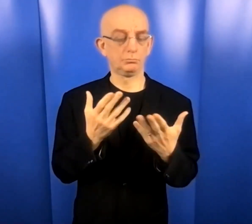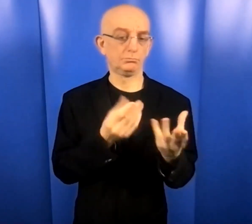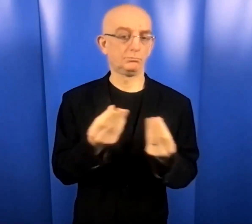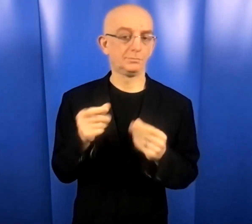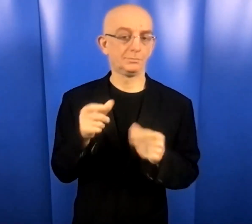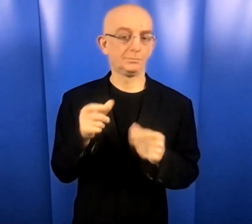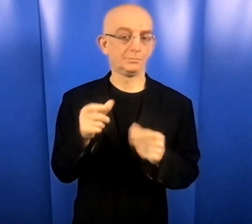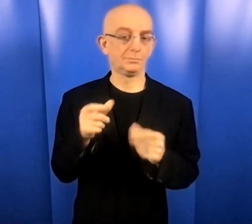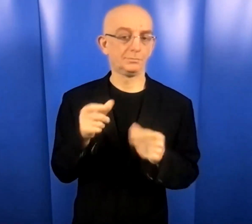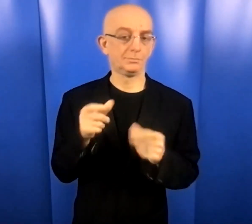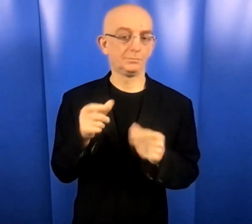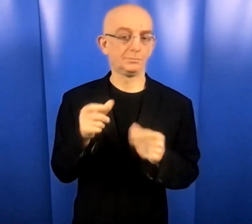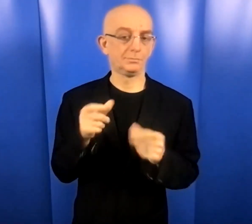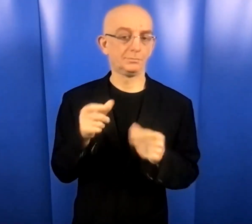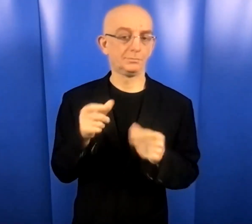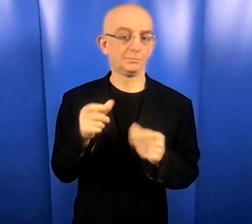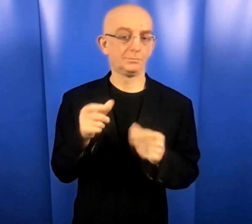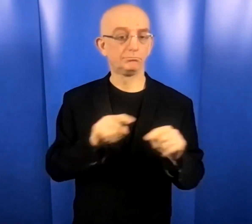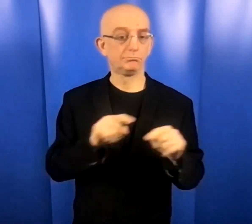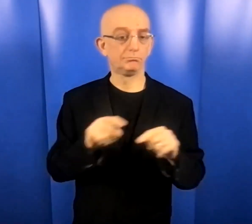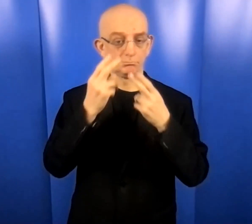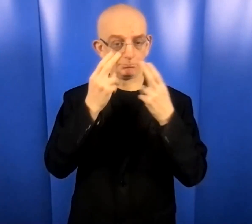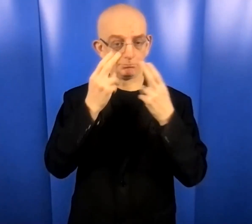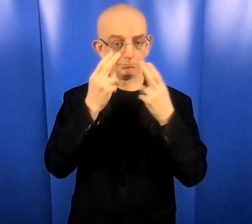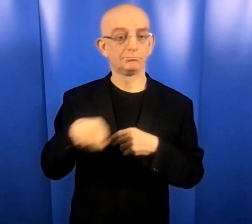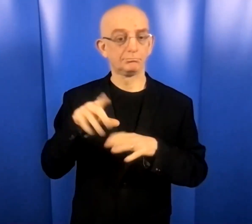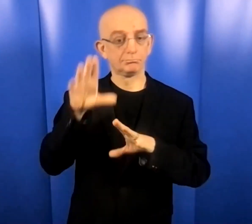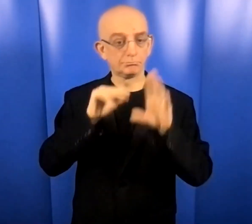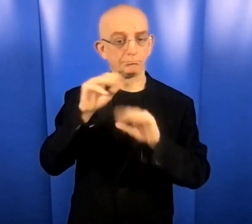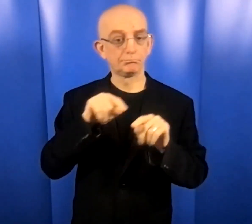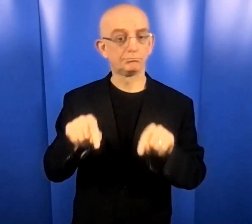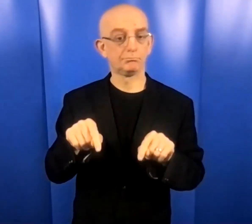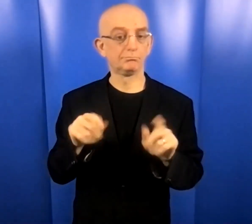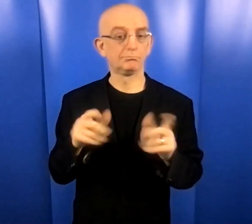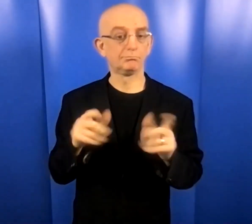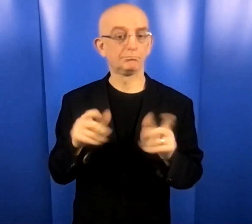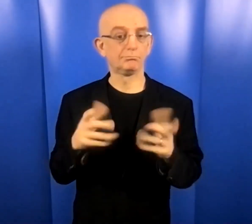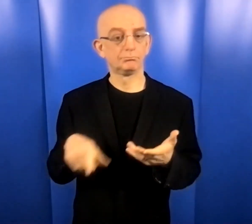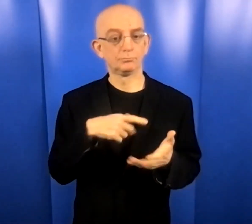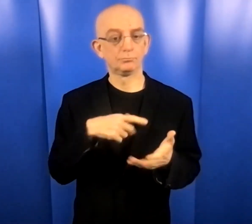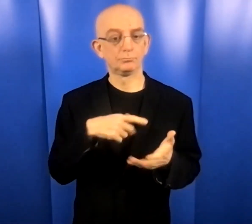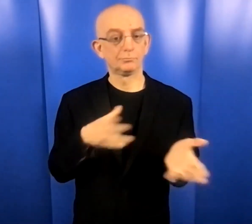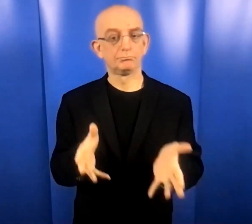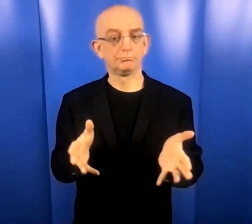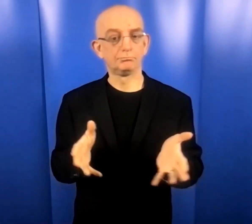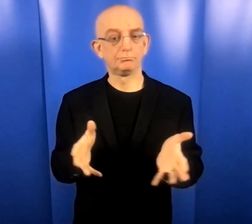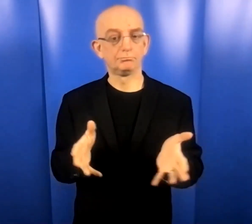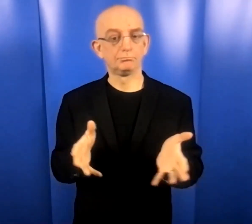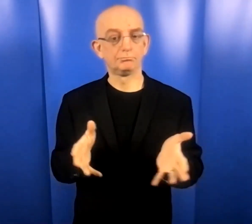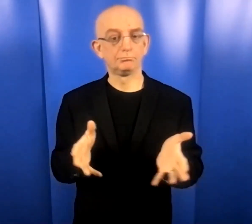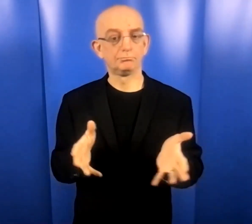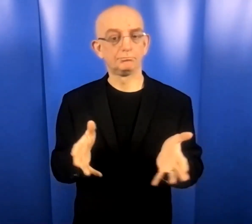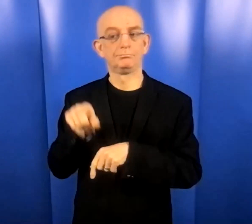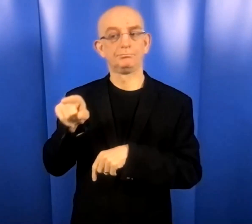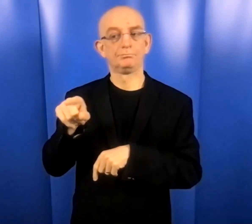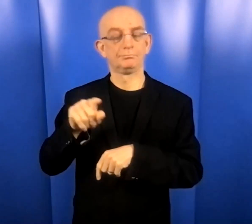But mostly people, the teachers even are not ready to accept our learners with